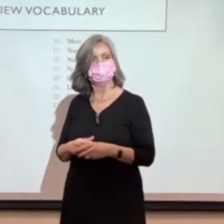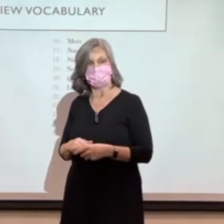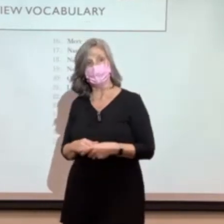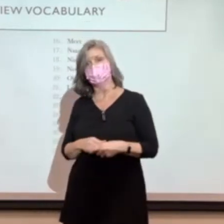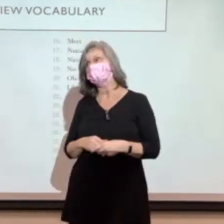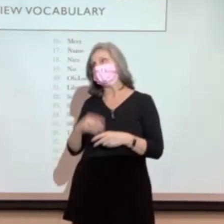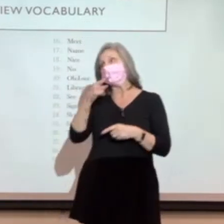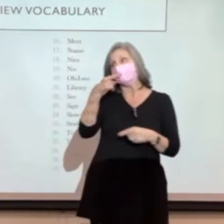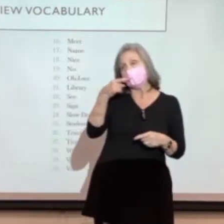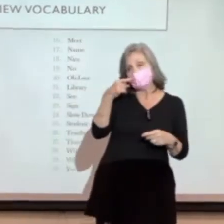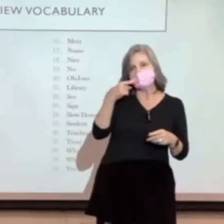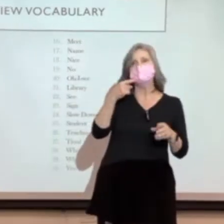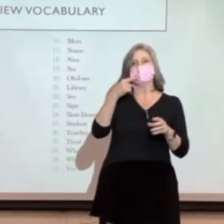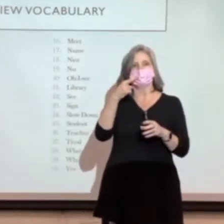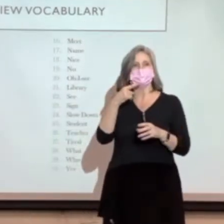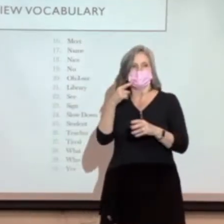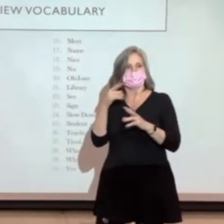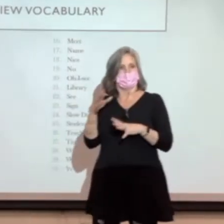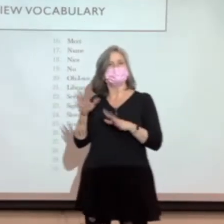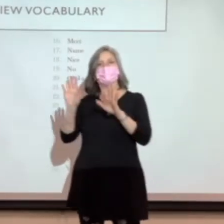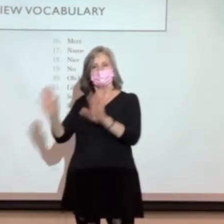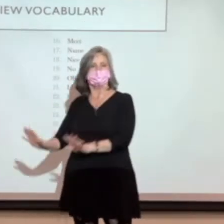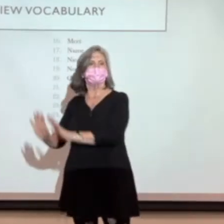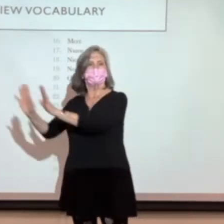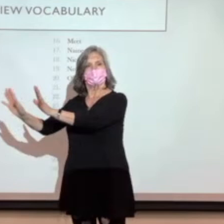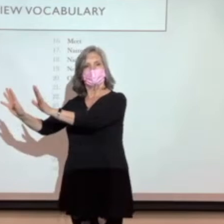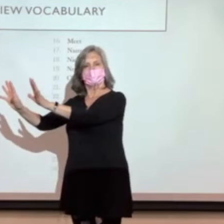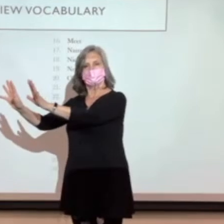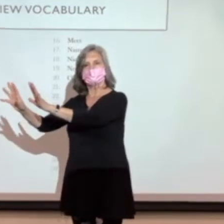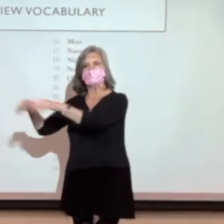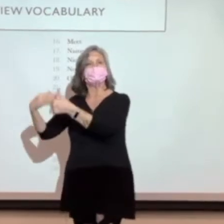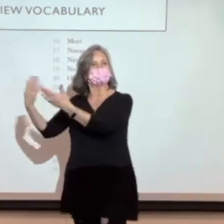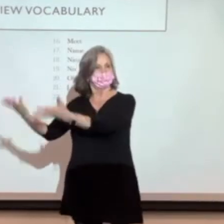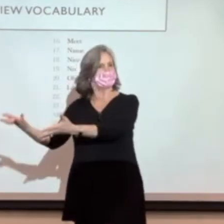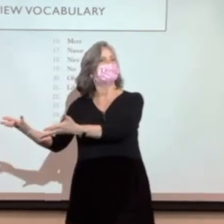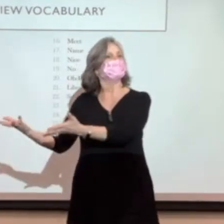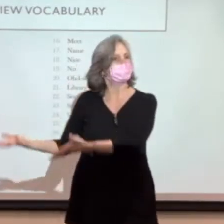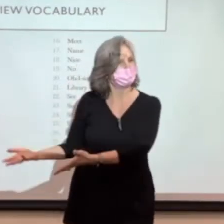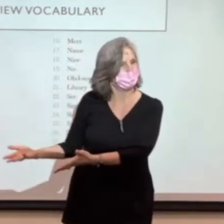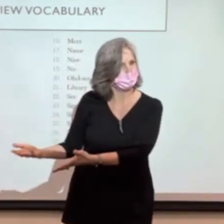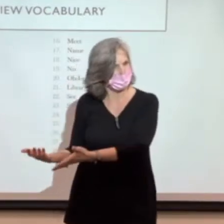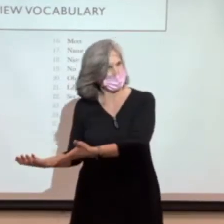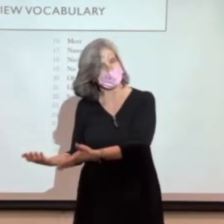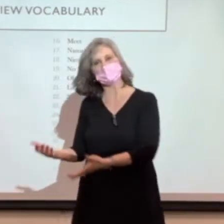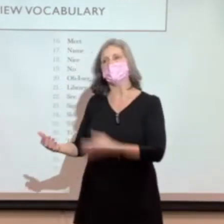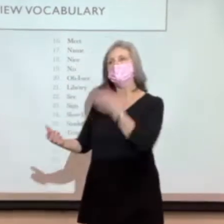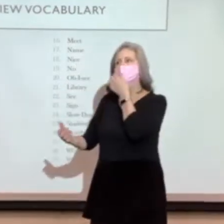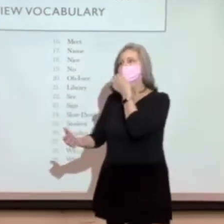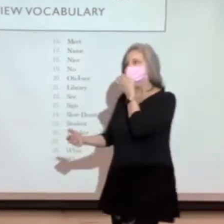might want to be hearing. So they would take that, they would be the one that gives themselves the label, if that makes any sense.